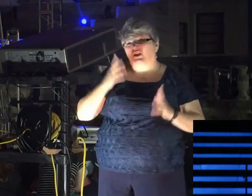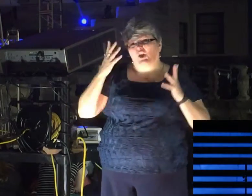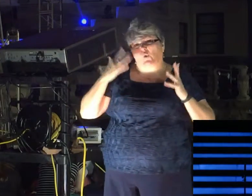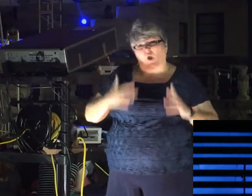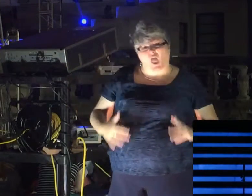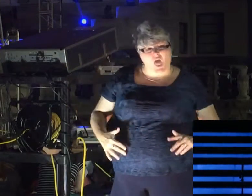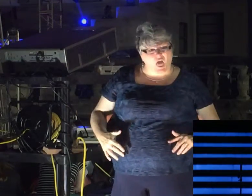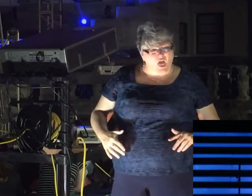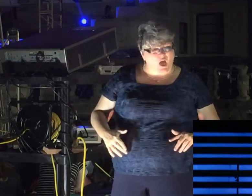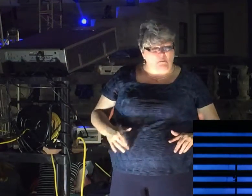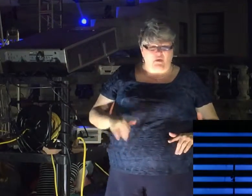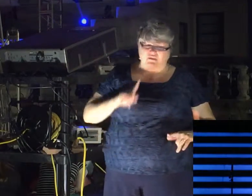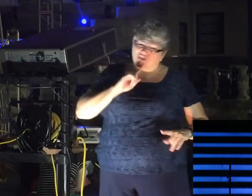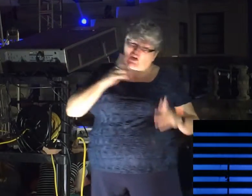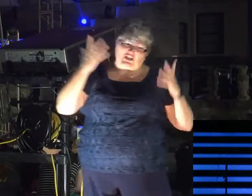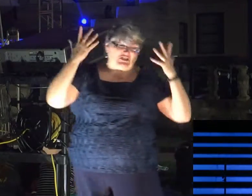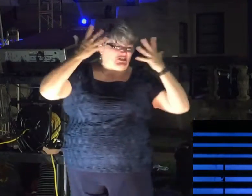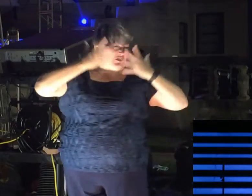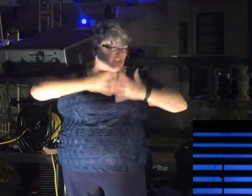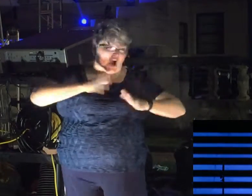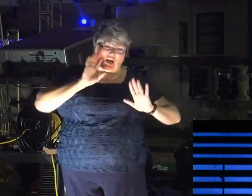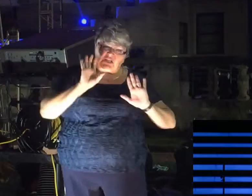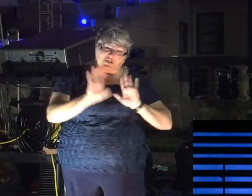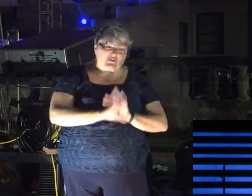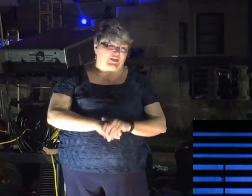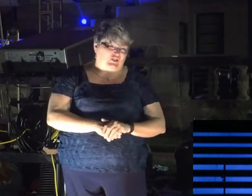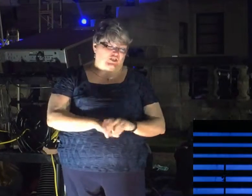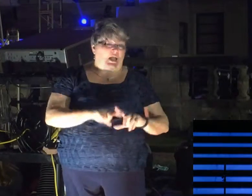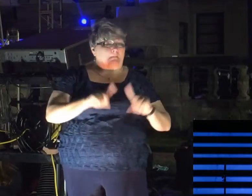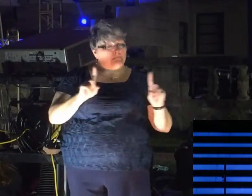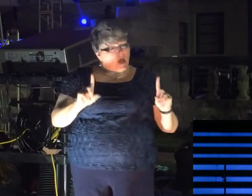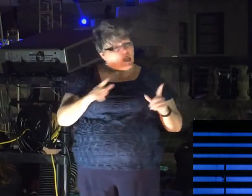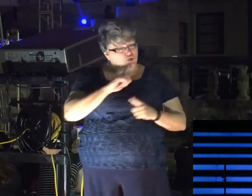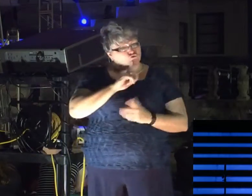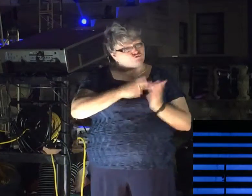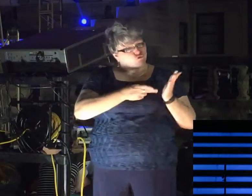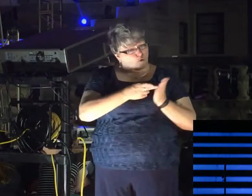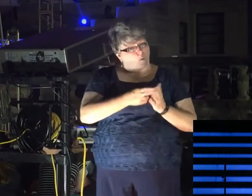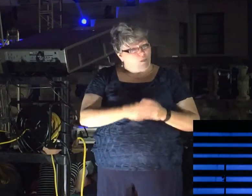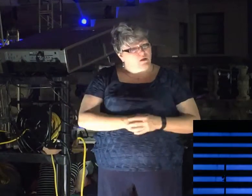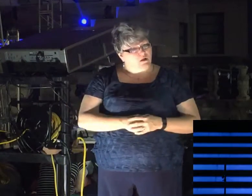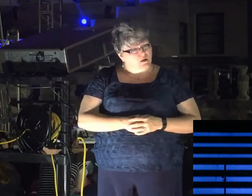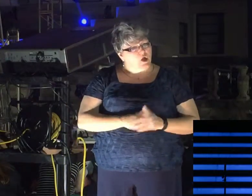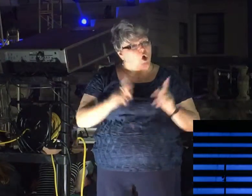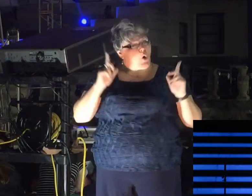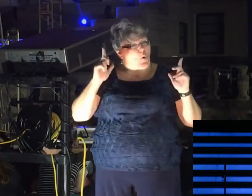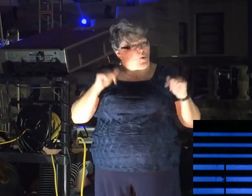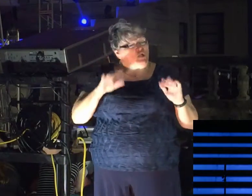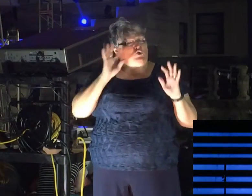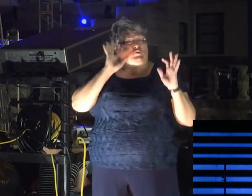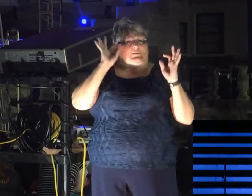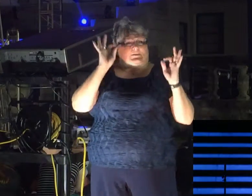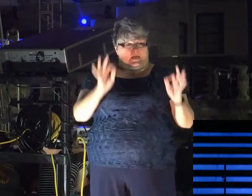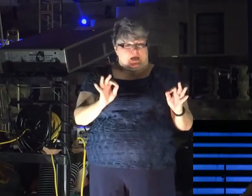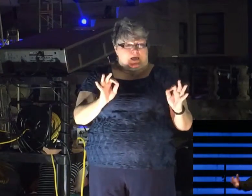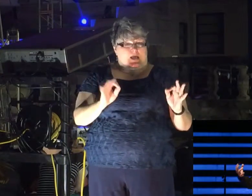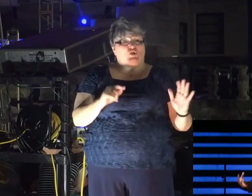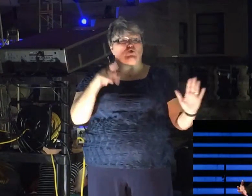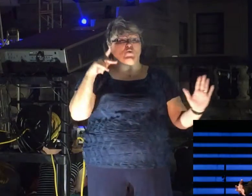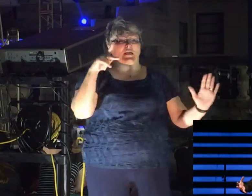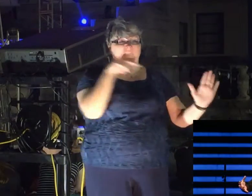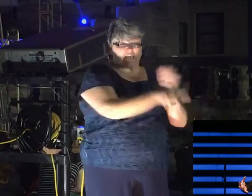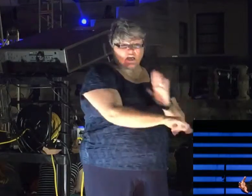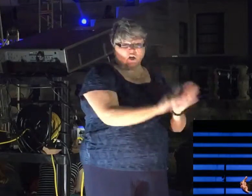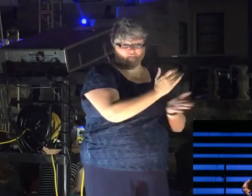really grim. That's a very dark illustration. But I thought, but it's true. When you decide